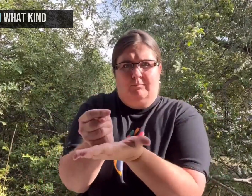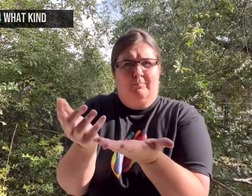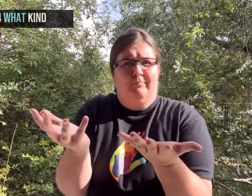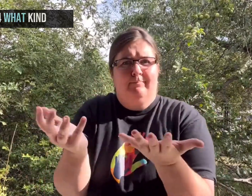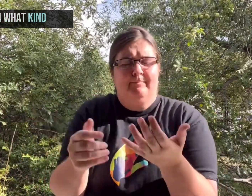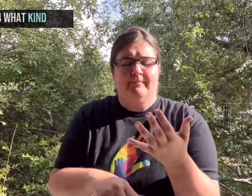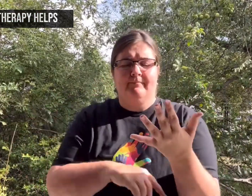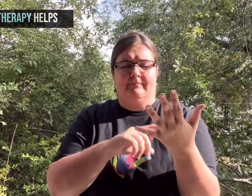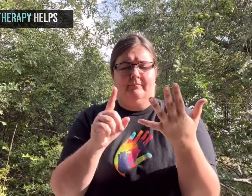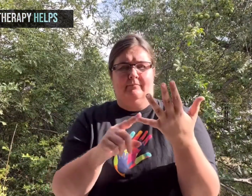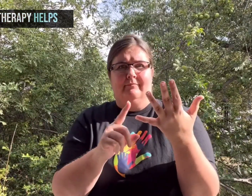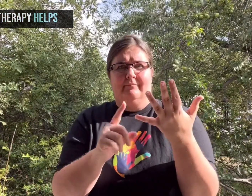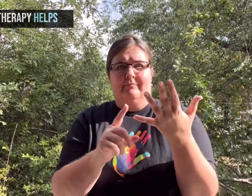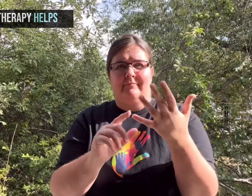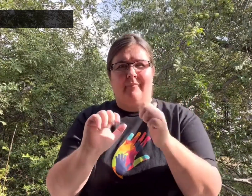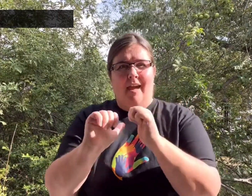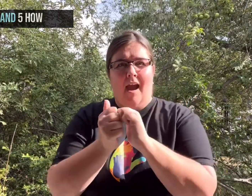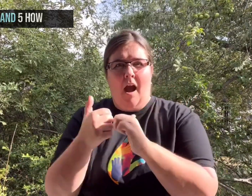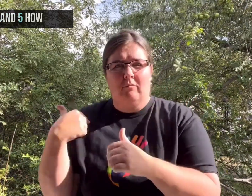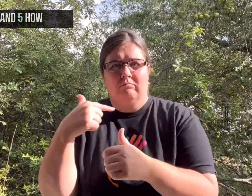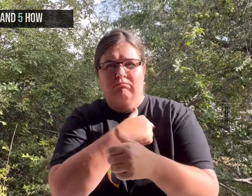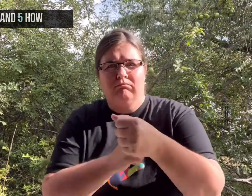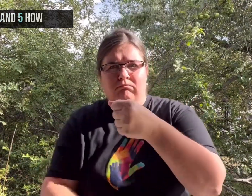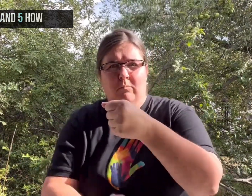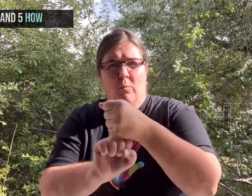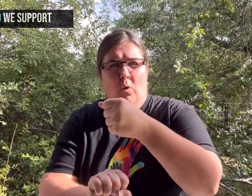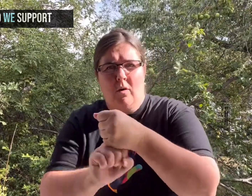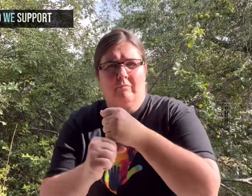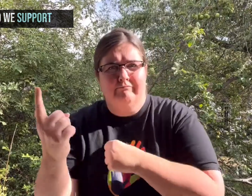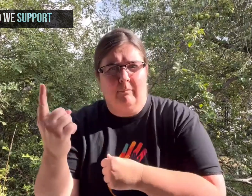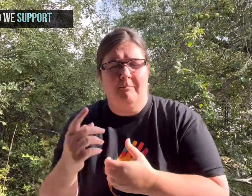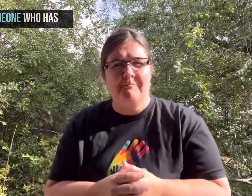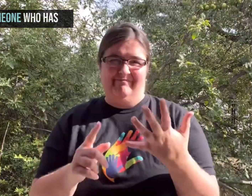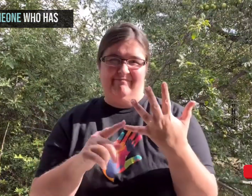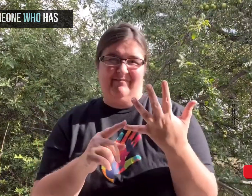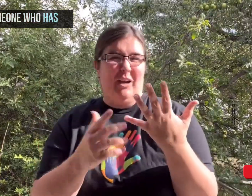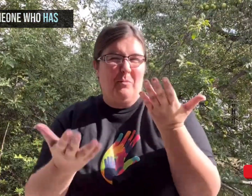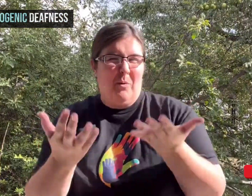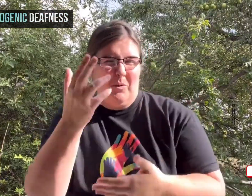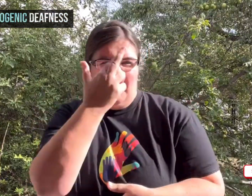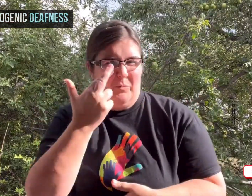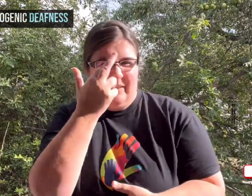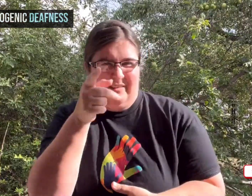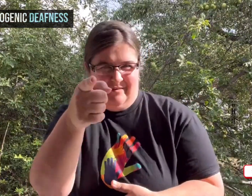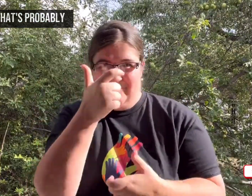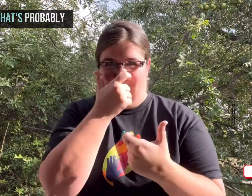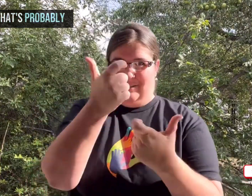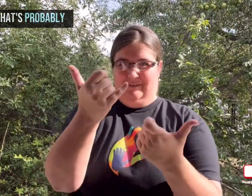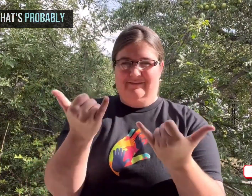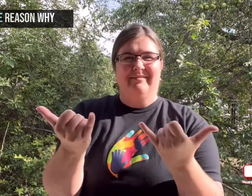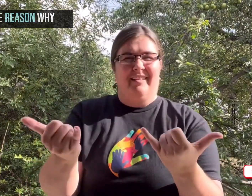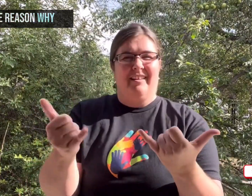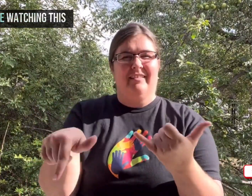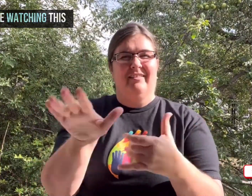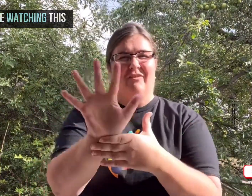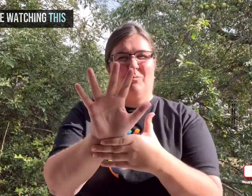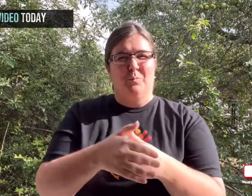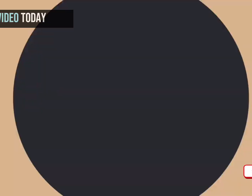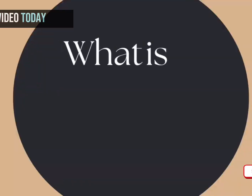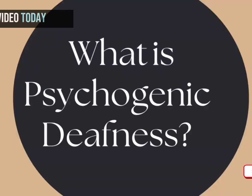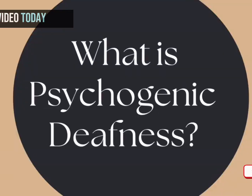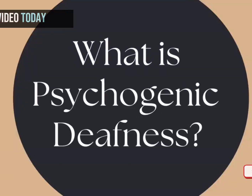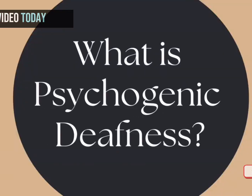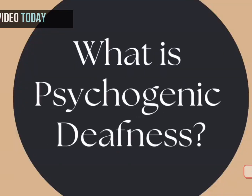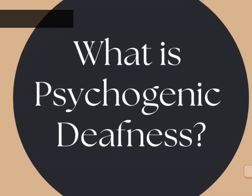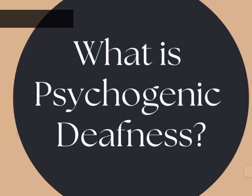4, what kind of therapy helps? And 5, how do we support someone who has psychogenic deafness? And that's probably the reason why you're watching this